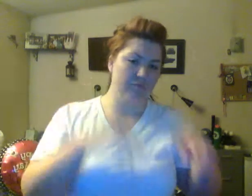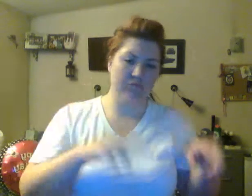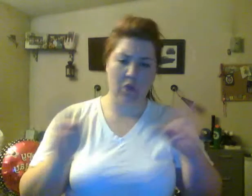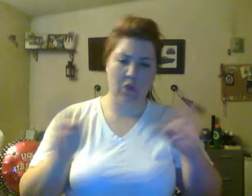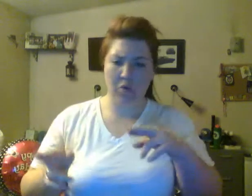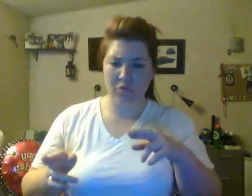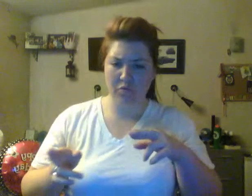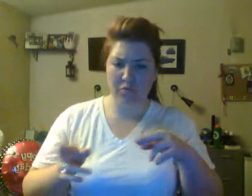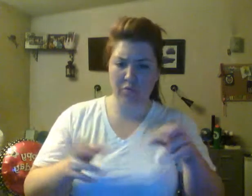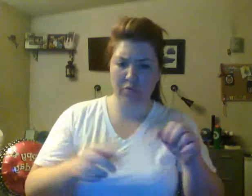Lucy.